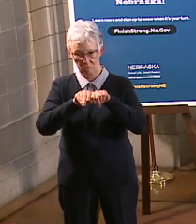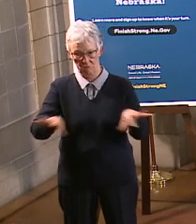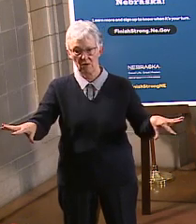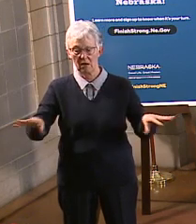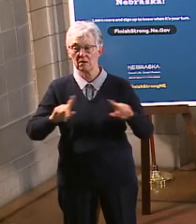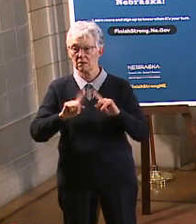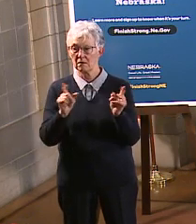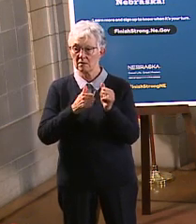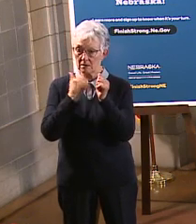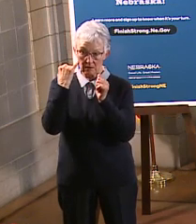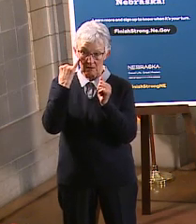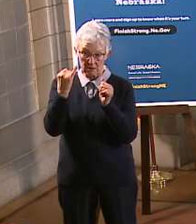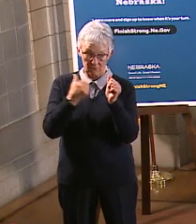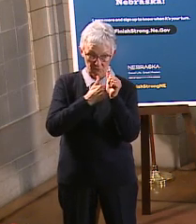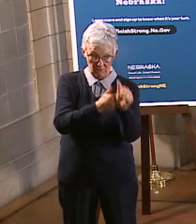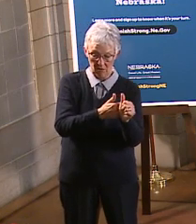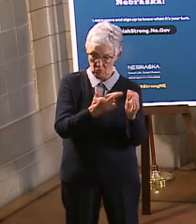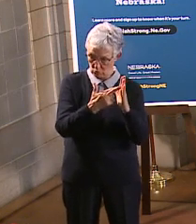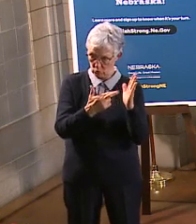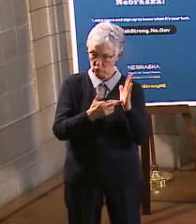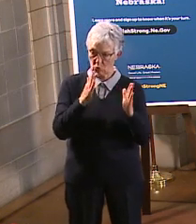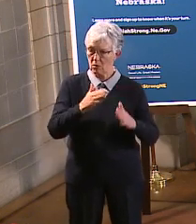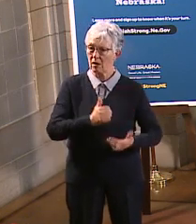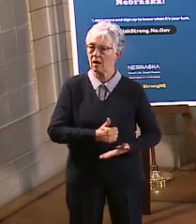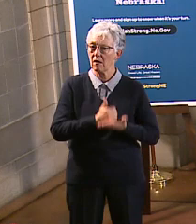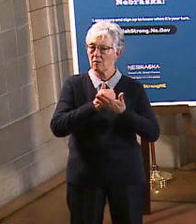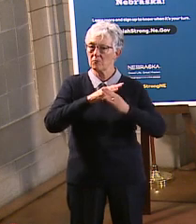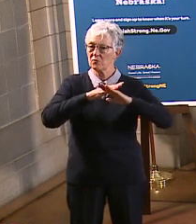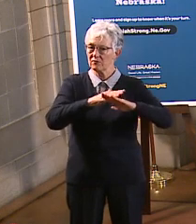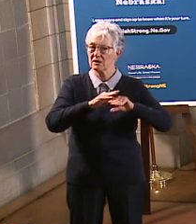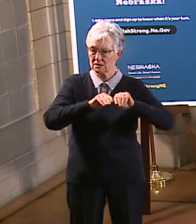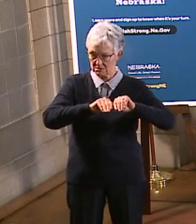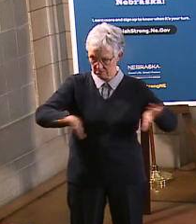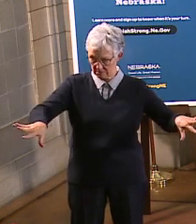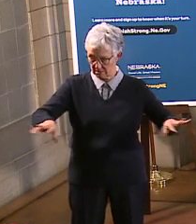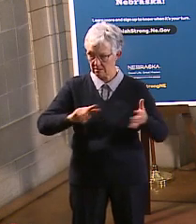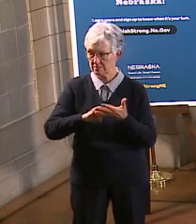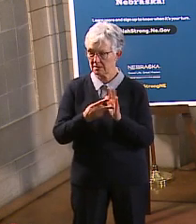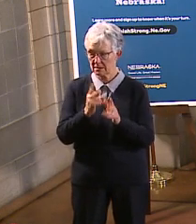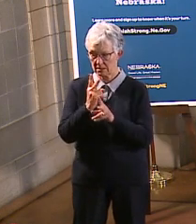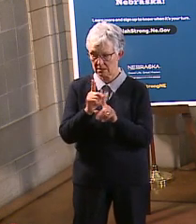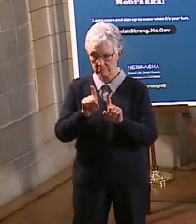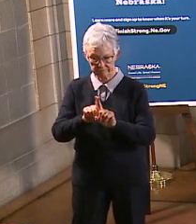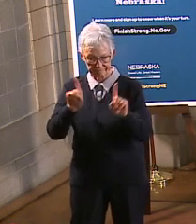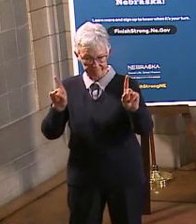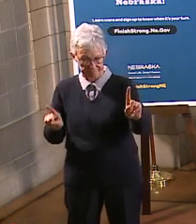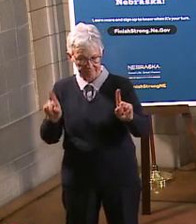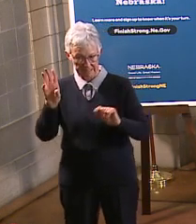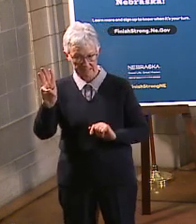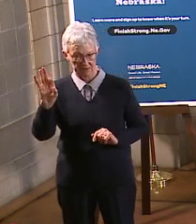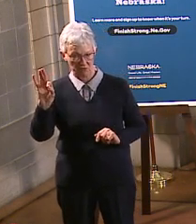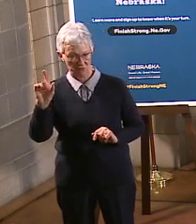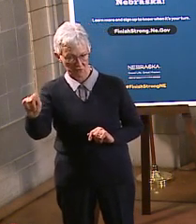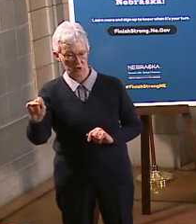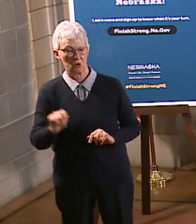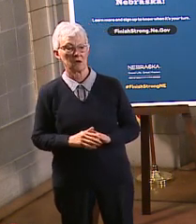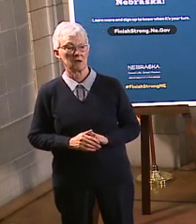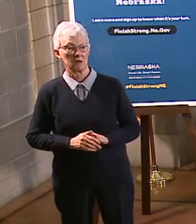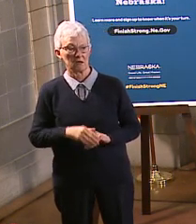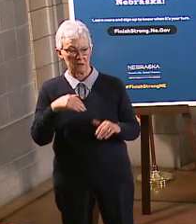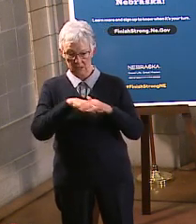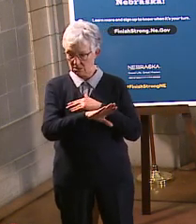to be able to slow the spread of the virus. That means keep that 6 foot of distance between you and other people when you're out in public, wear a mask when you go to the